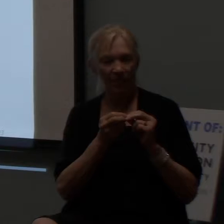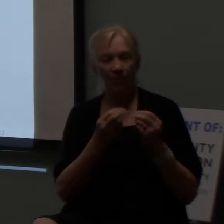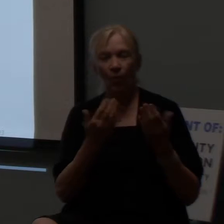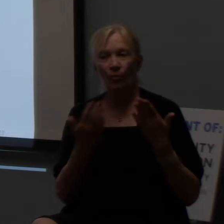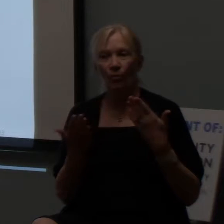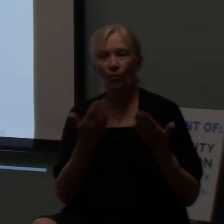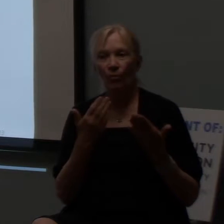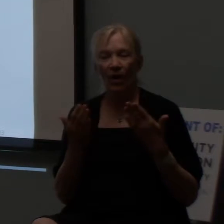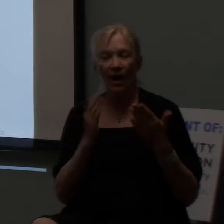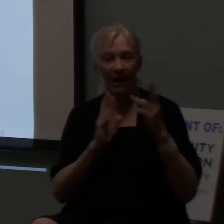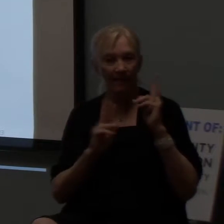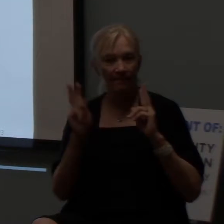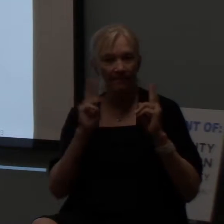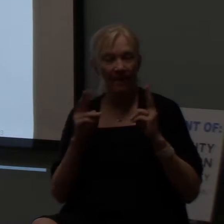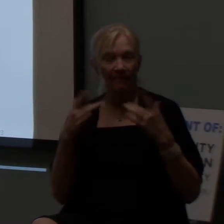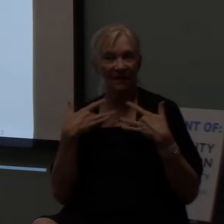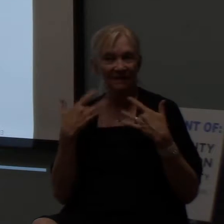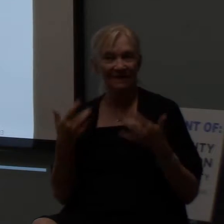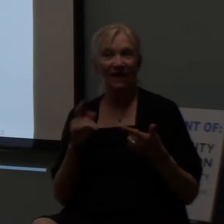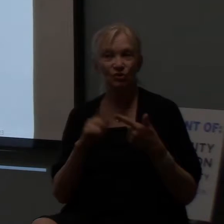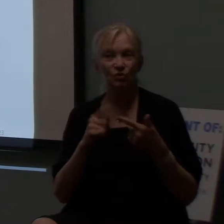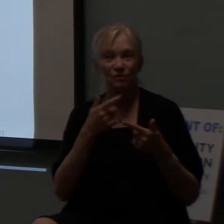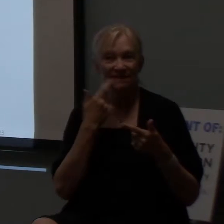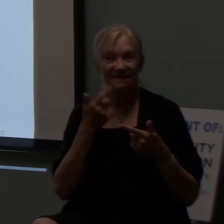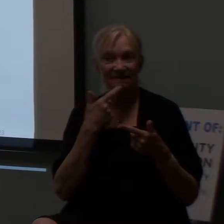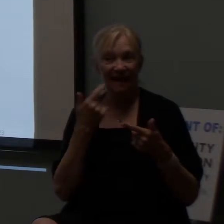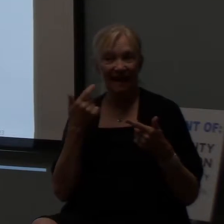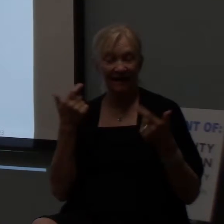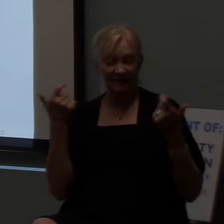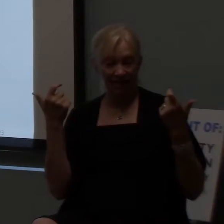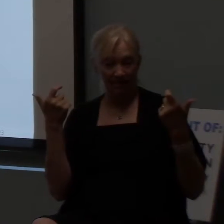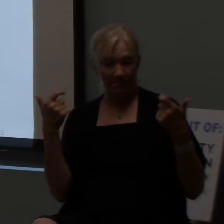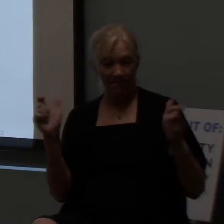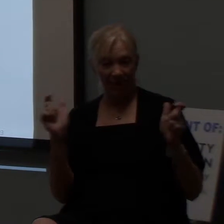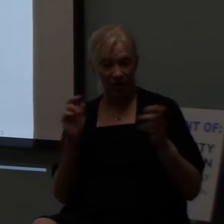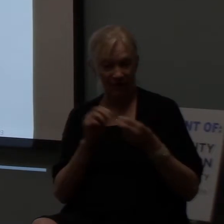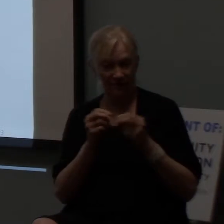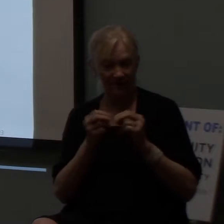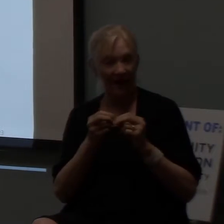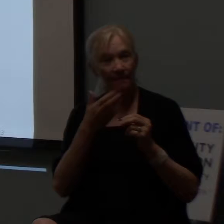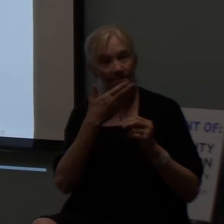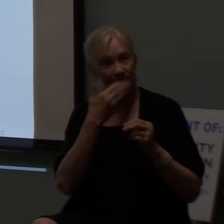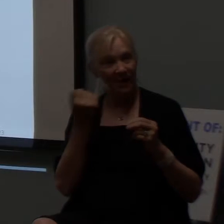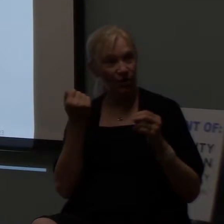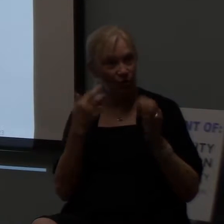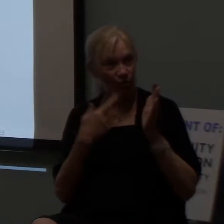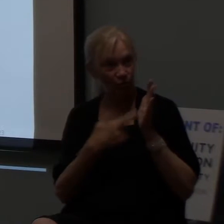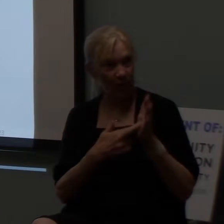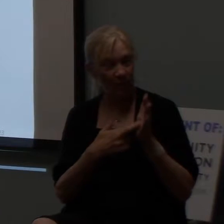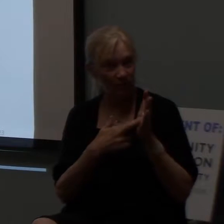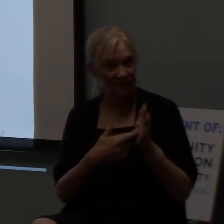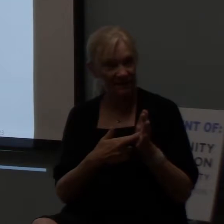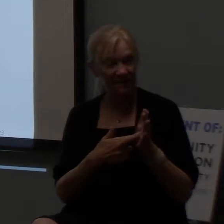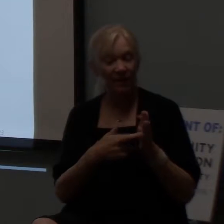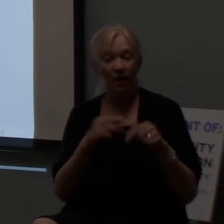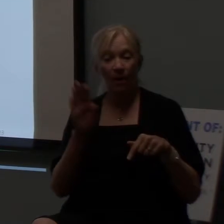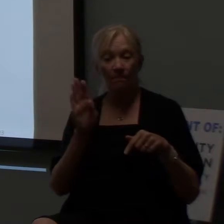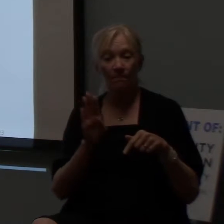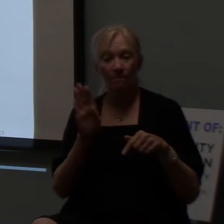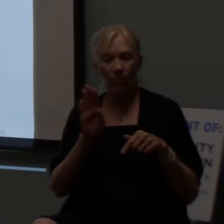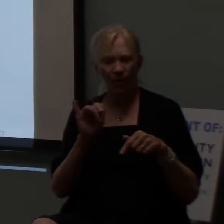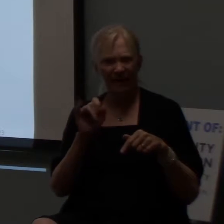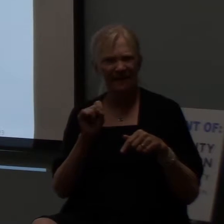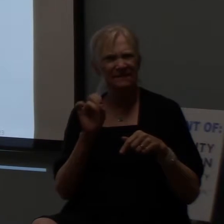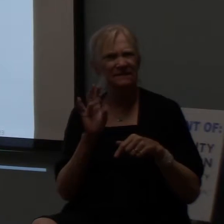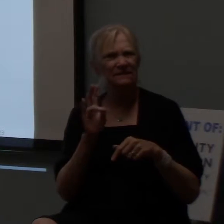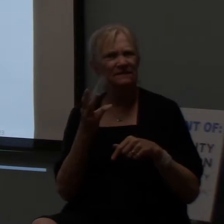Probably people would tend to say the bigger the number, the better the representation. Boulder is the 7th